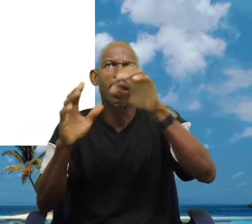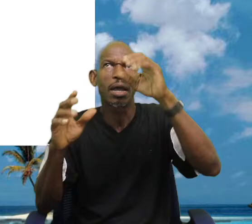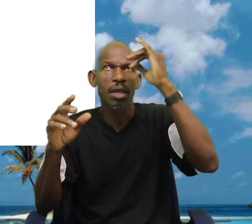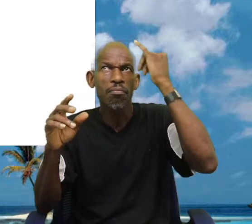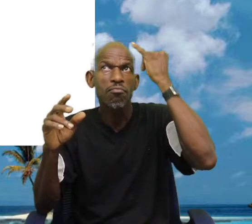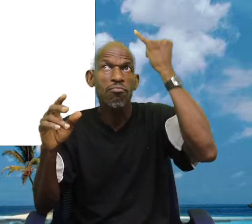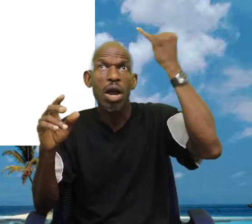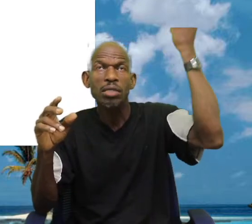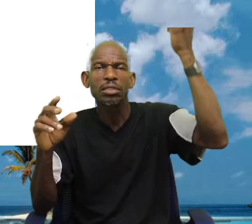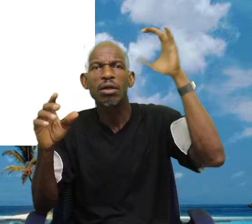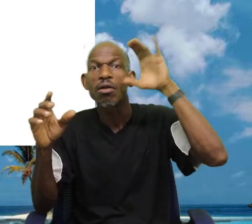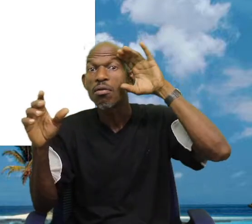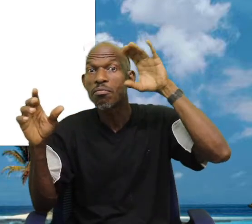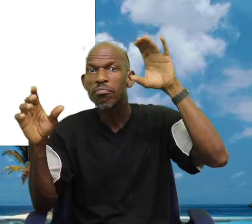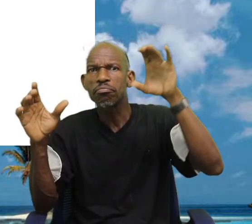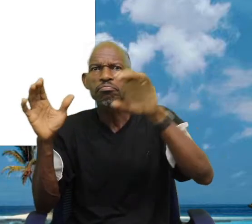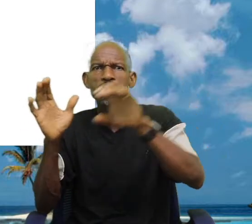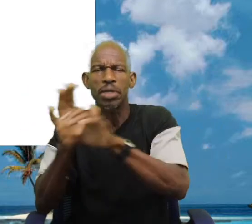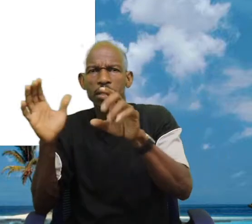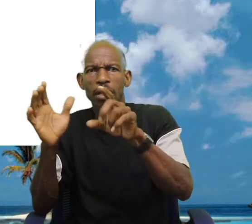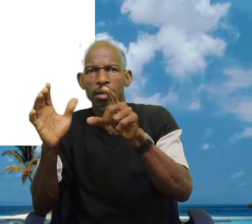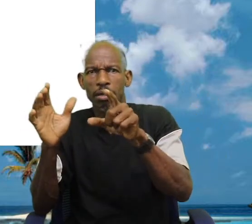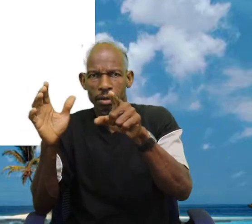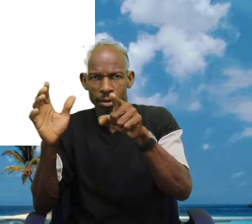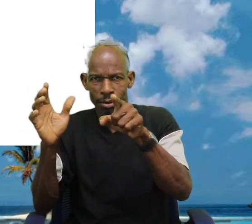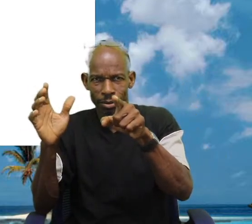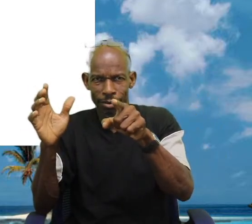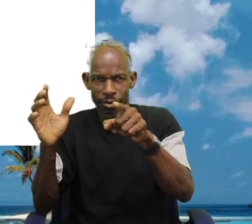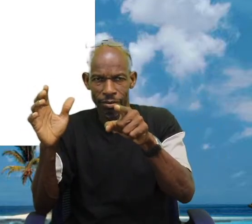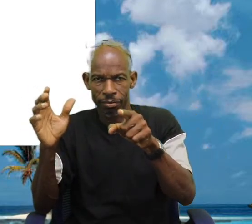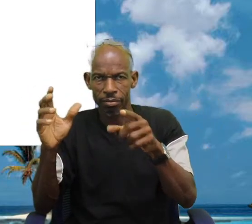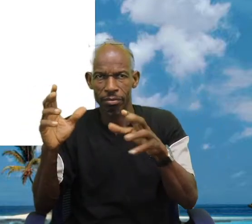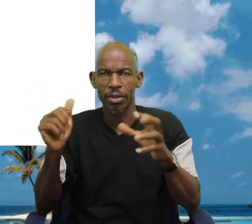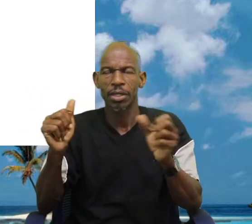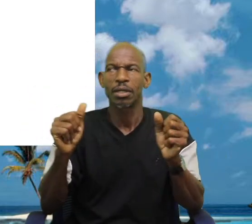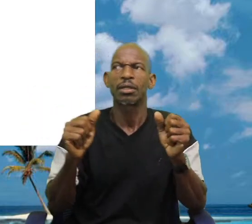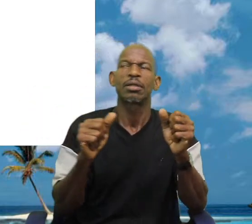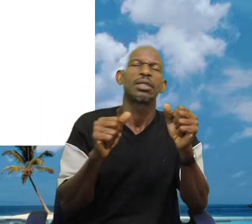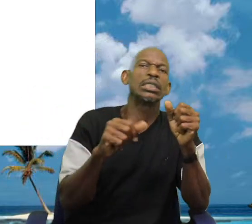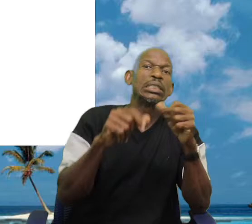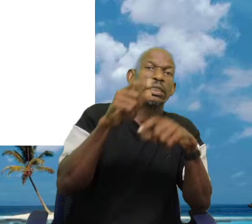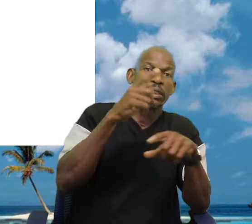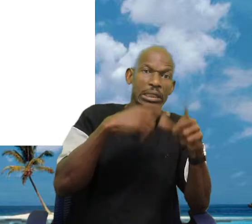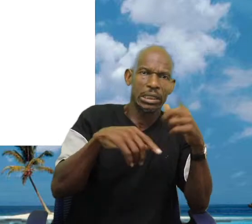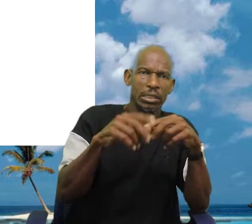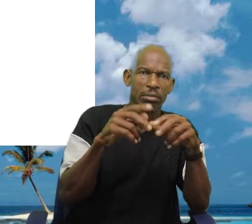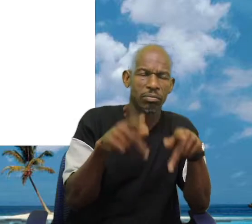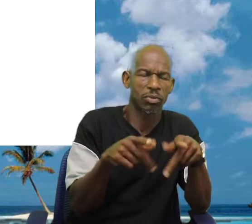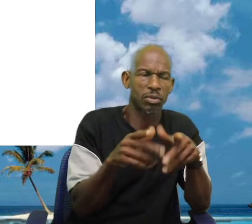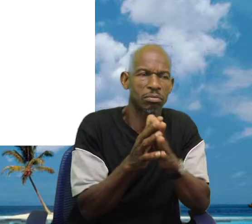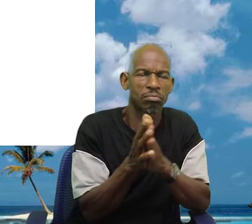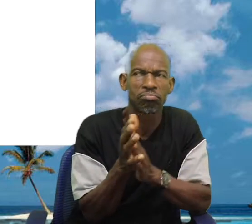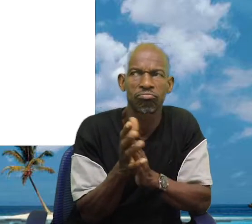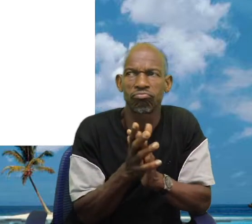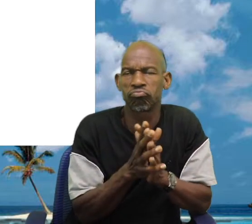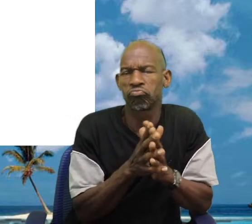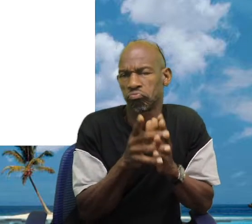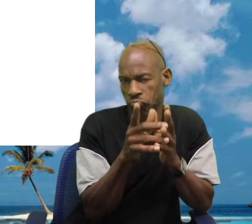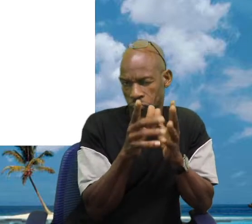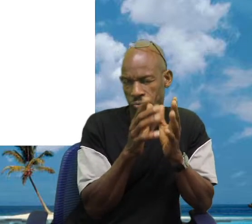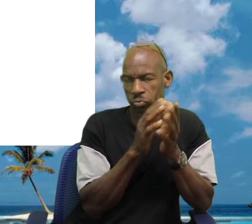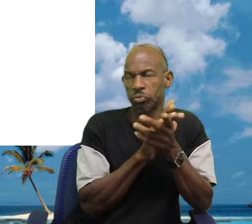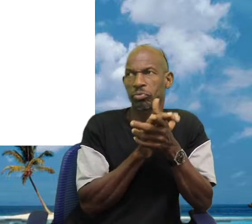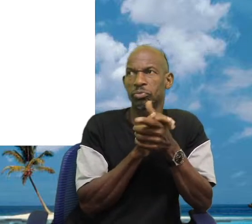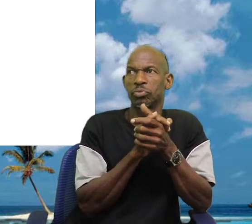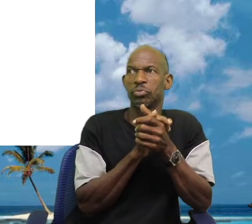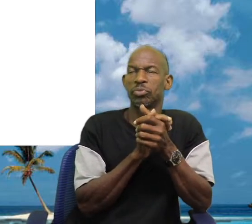yes, sign language will use adjectives, but that's not the main thing. A person who signs, what you will do, you'll